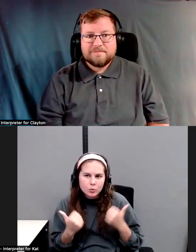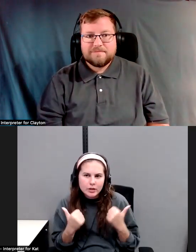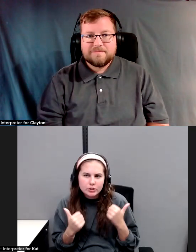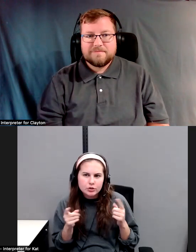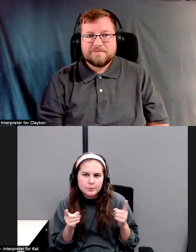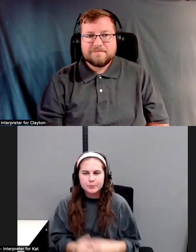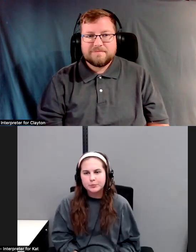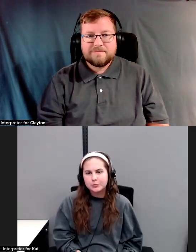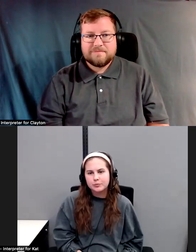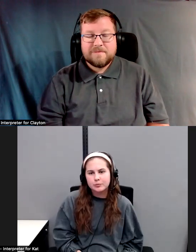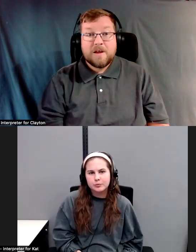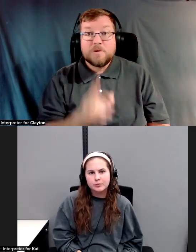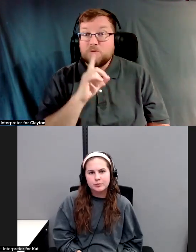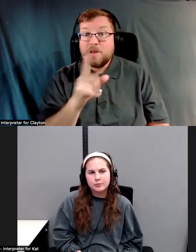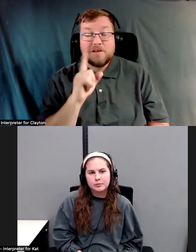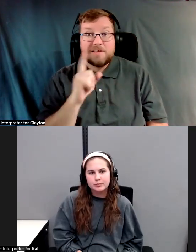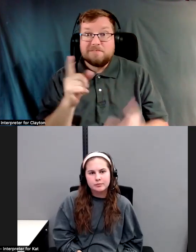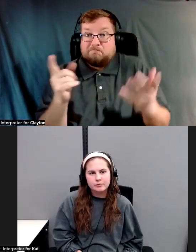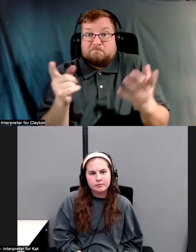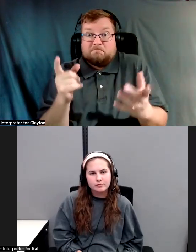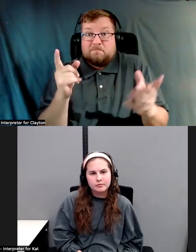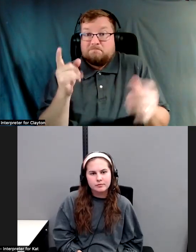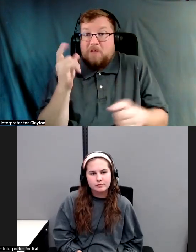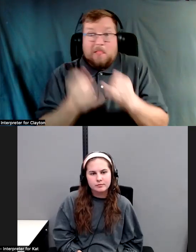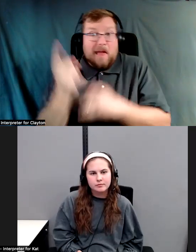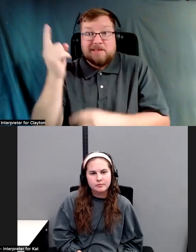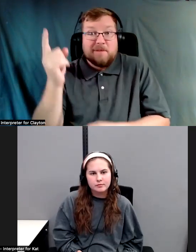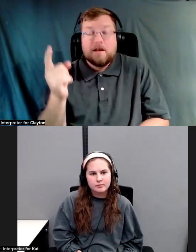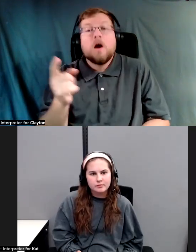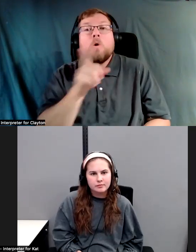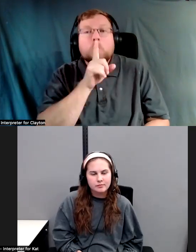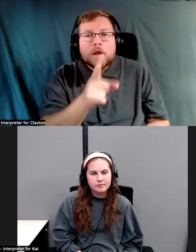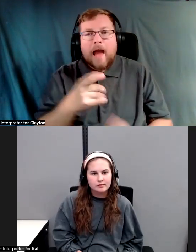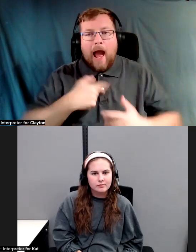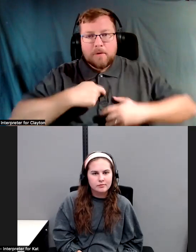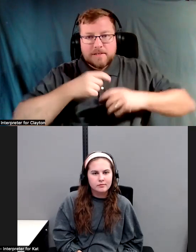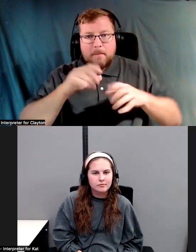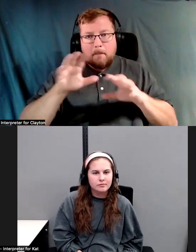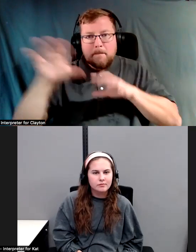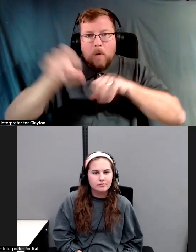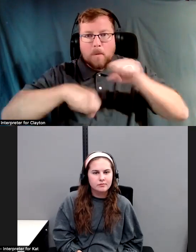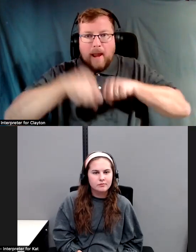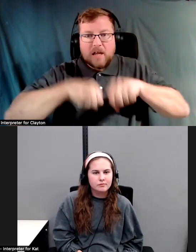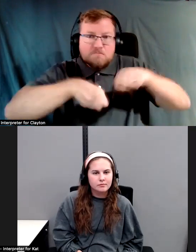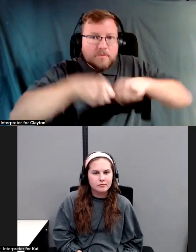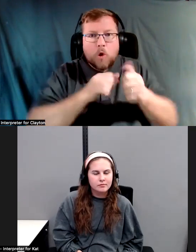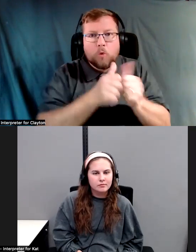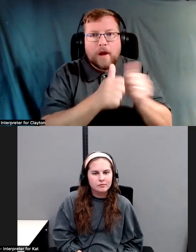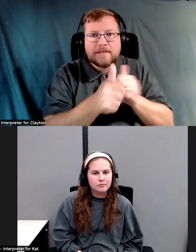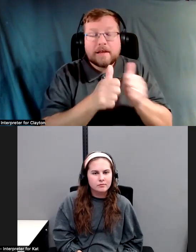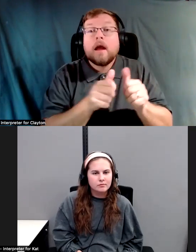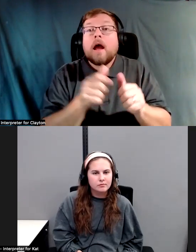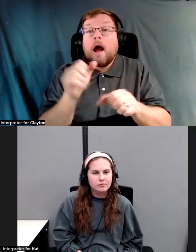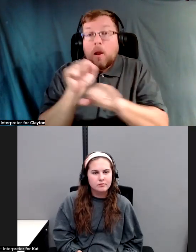Yeah, it was very much more spur of the moment. I grew up racing downhill mountain bikes and worked at a world famous bike shop here